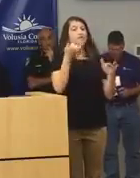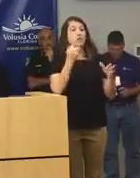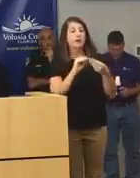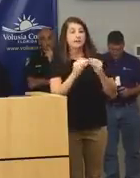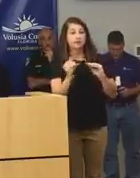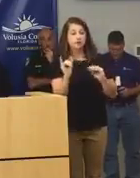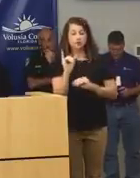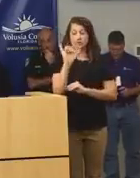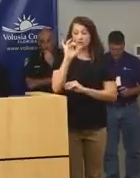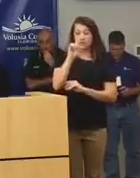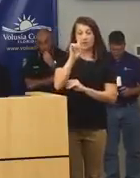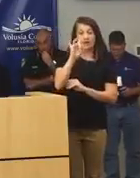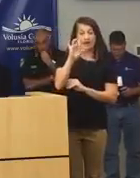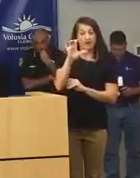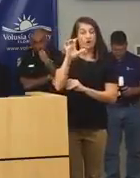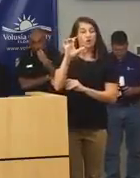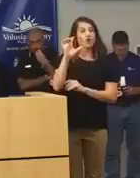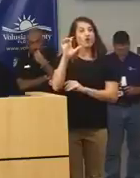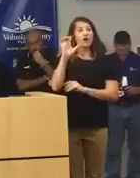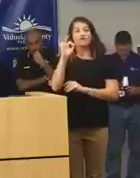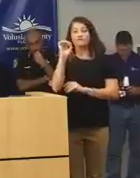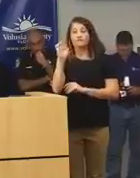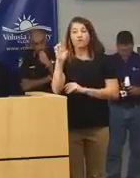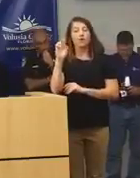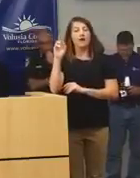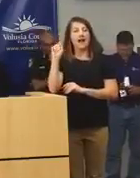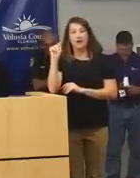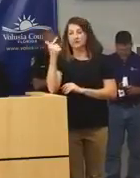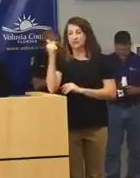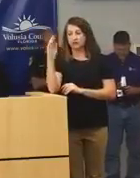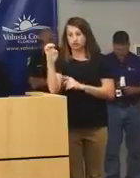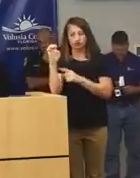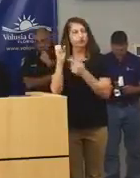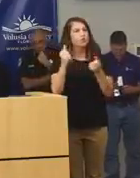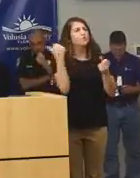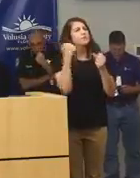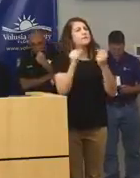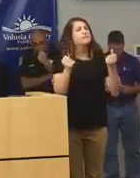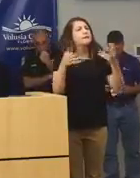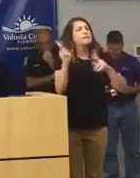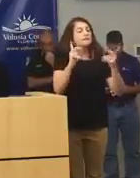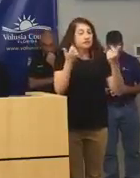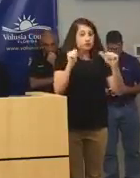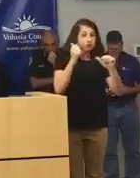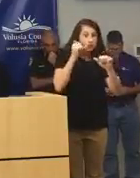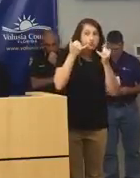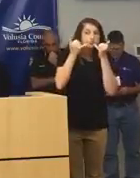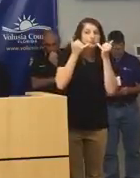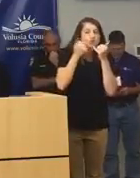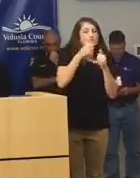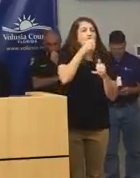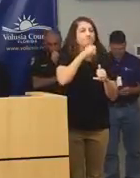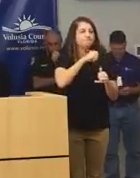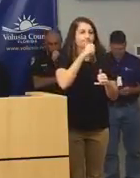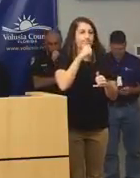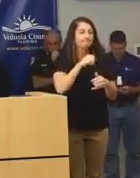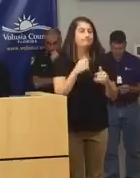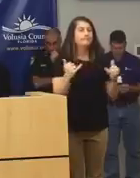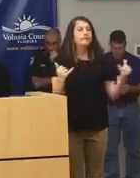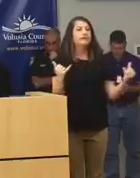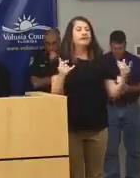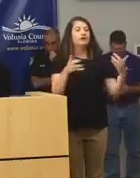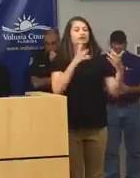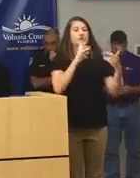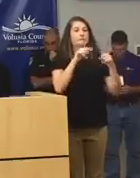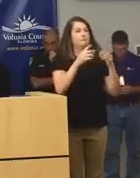number, 1-800-4OUTAGE. Remember, many people are still trying to call in, so please be patient. Let's look at the big